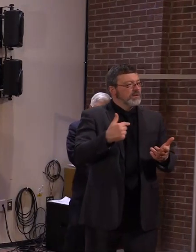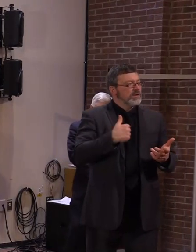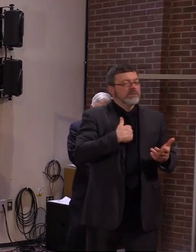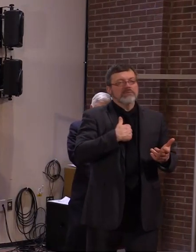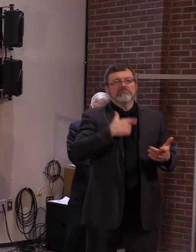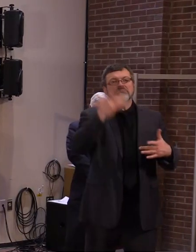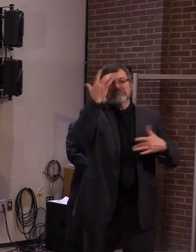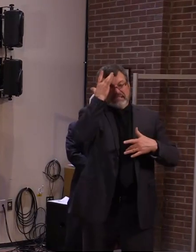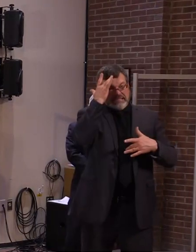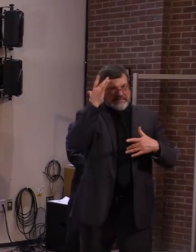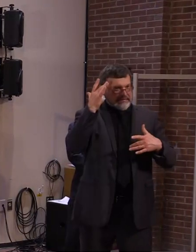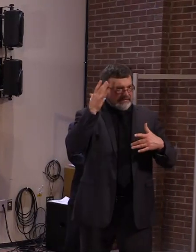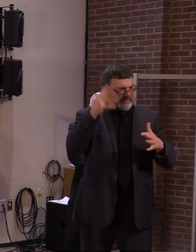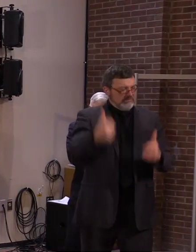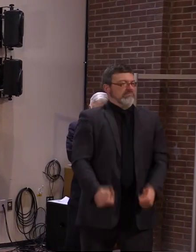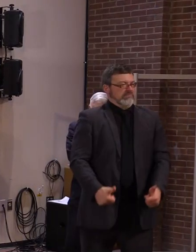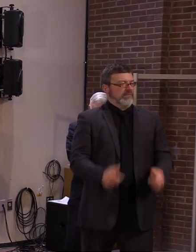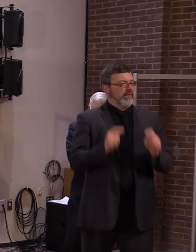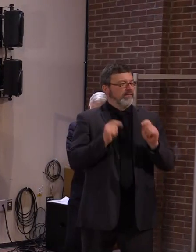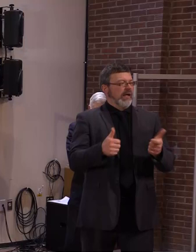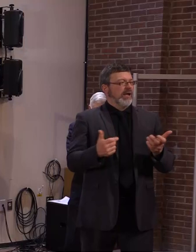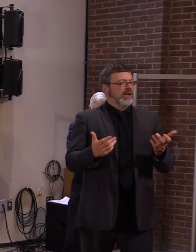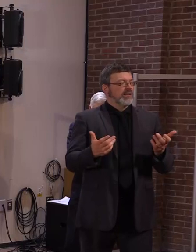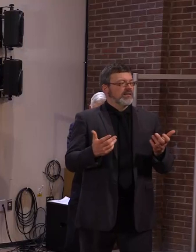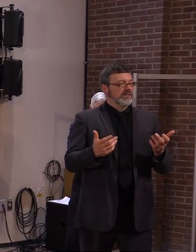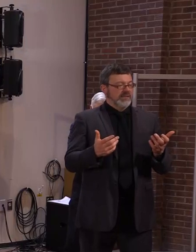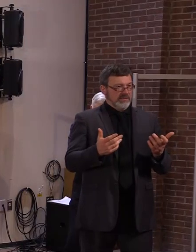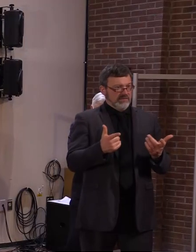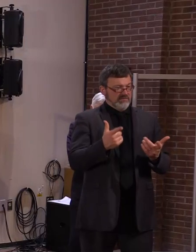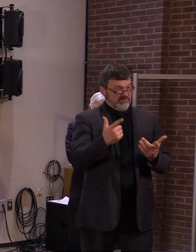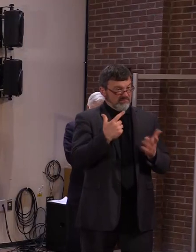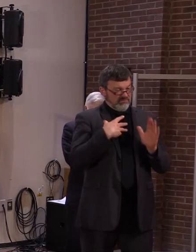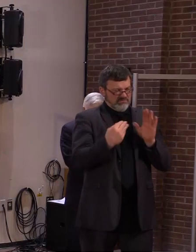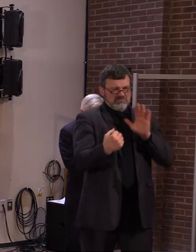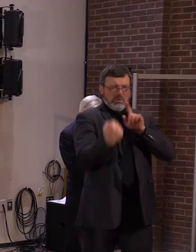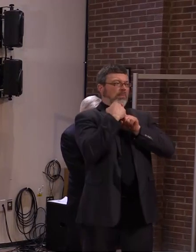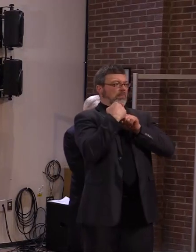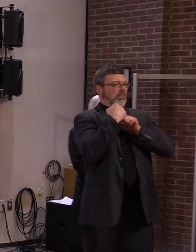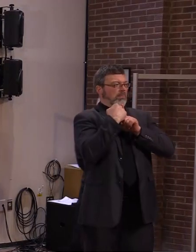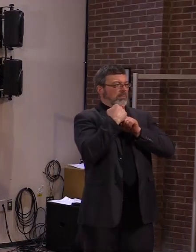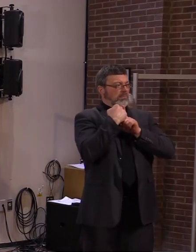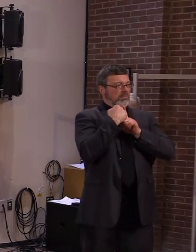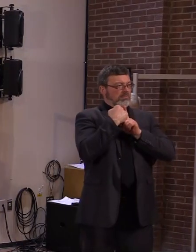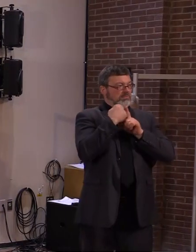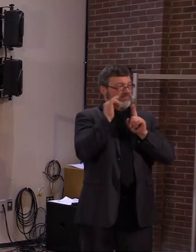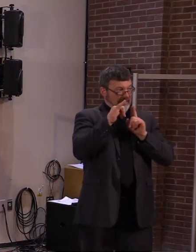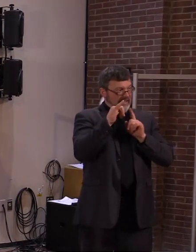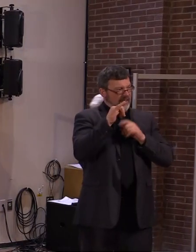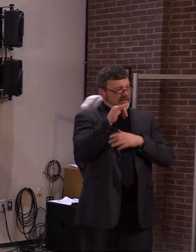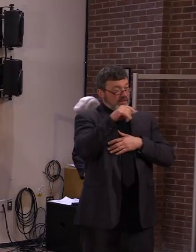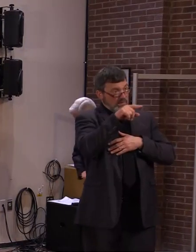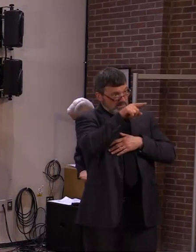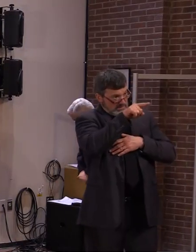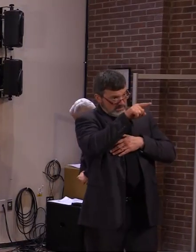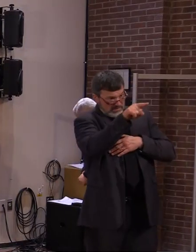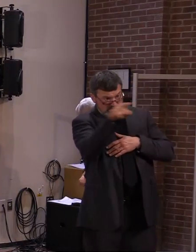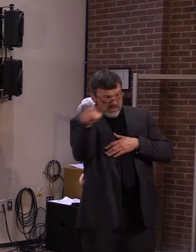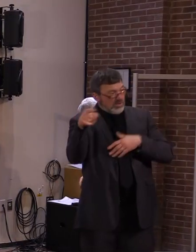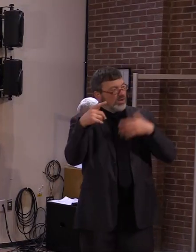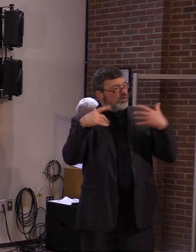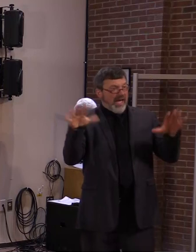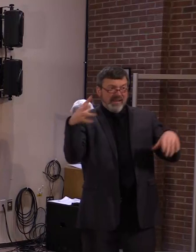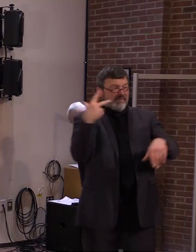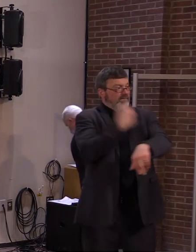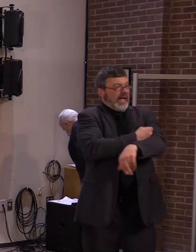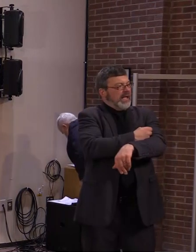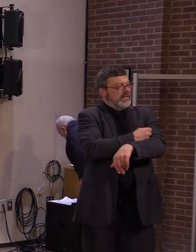is the lesson here? If you're choosing and continue to choose to not get vaccinated, I ask you to